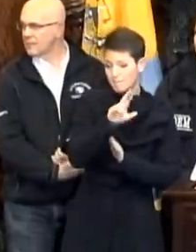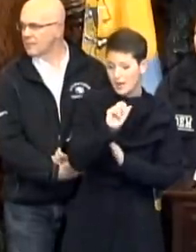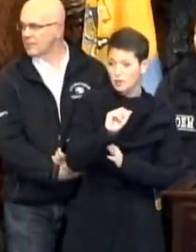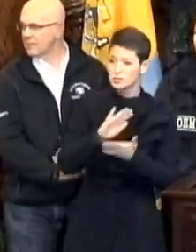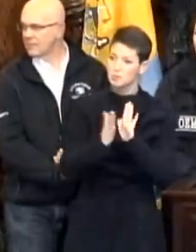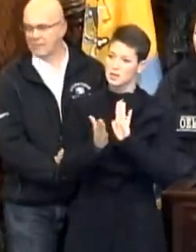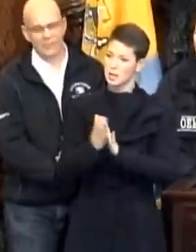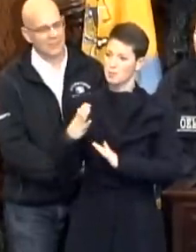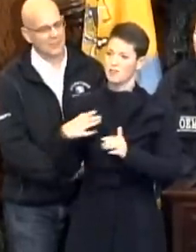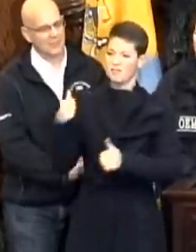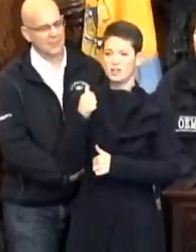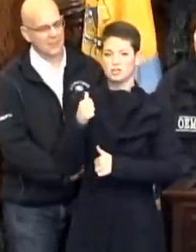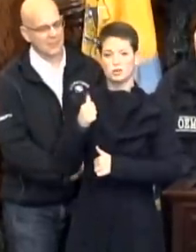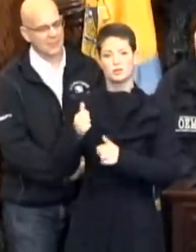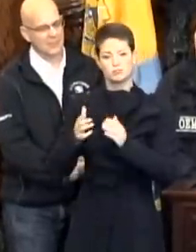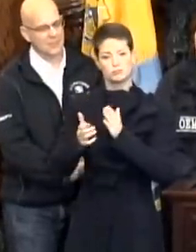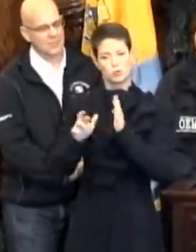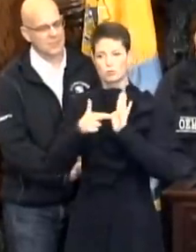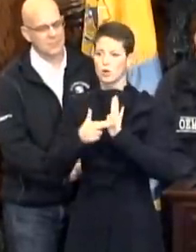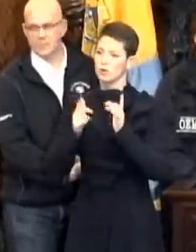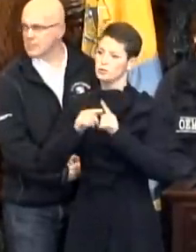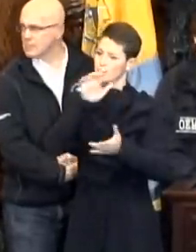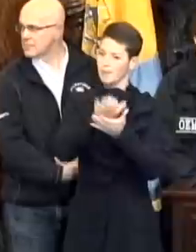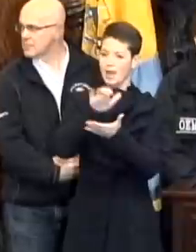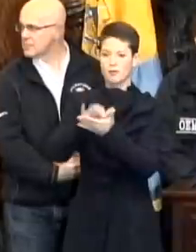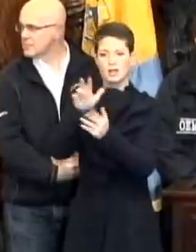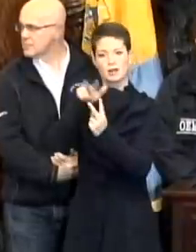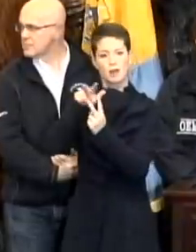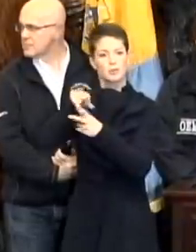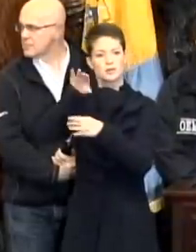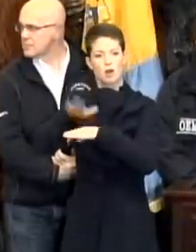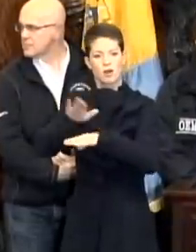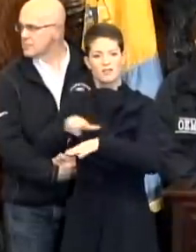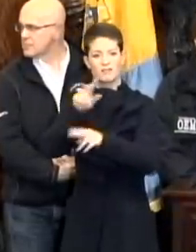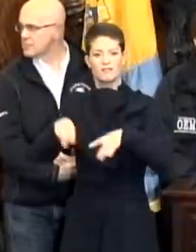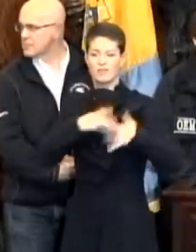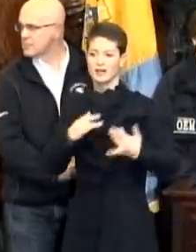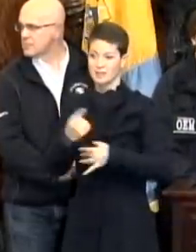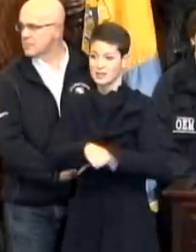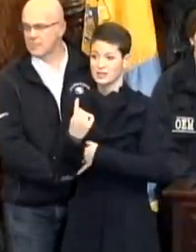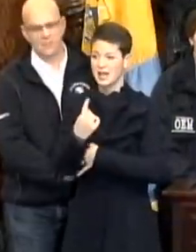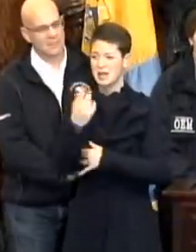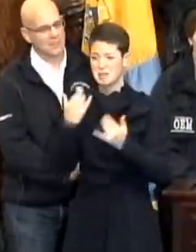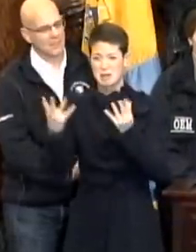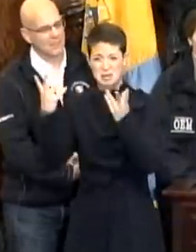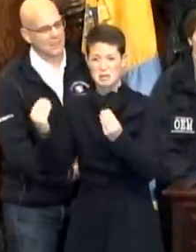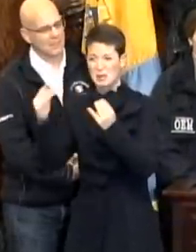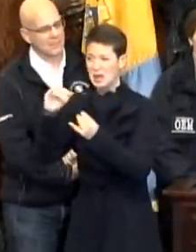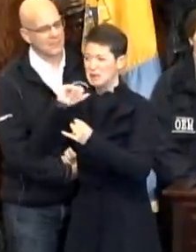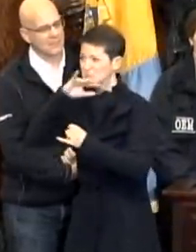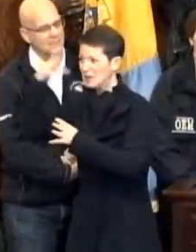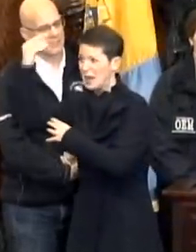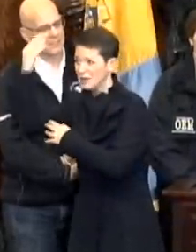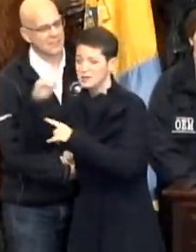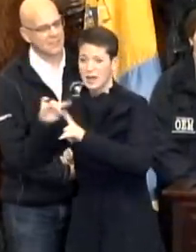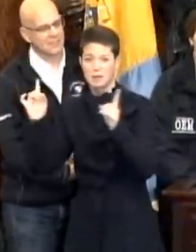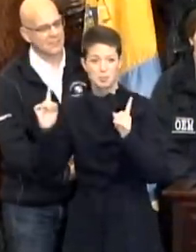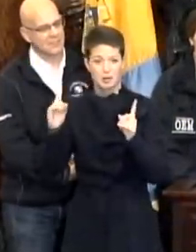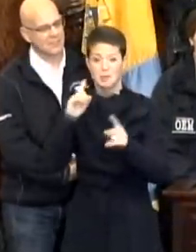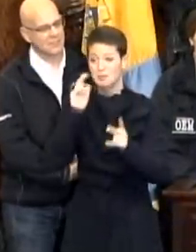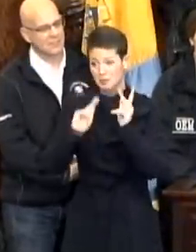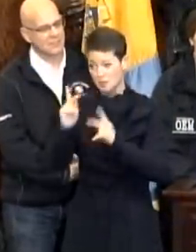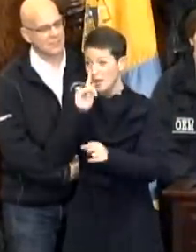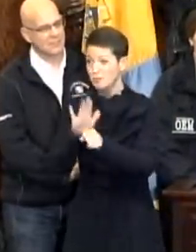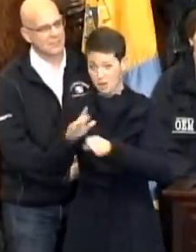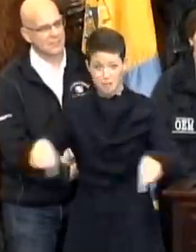in an official capacity to marry couples on Valentine's Day. It might be a little slushy and wet outside, but folks, I can assure you,